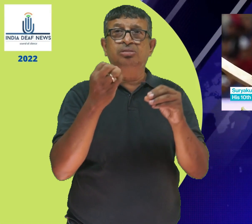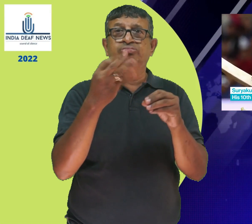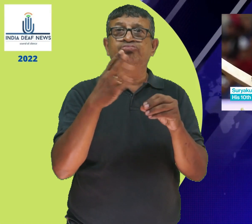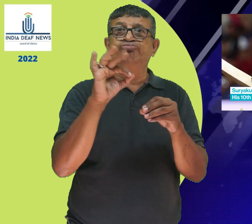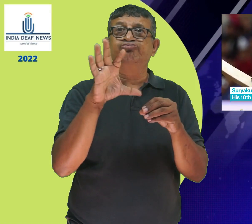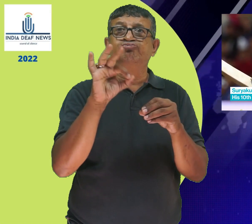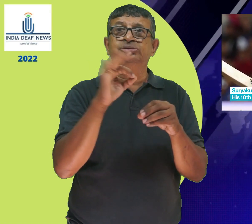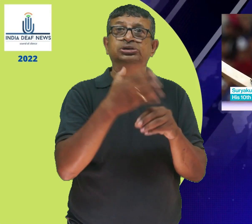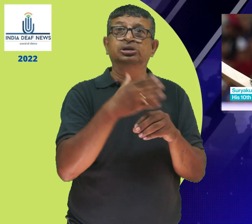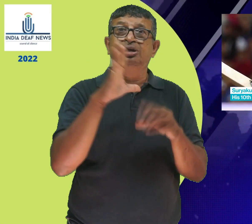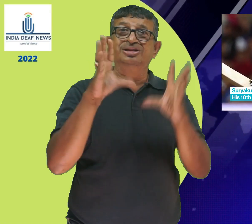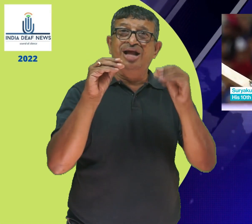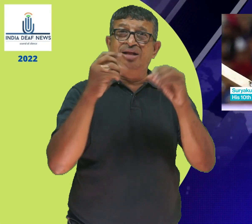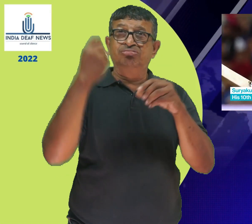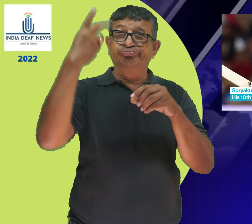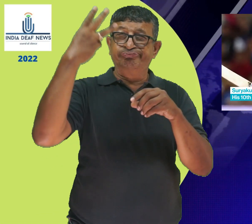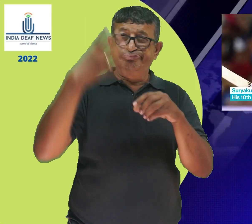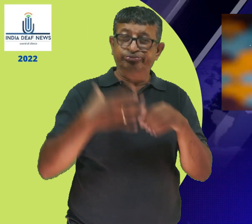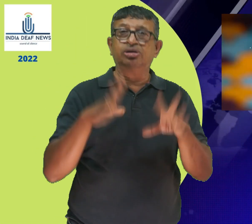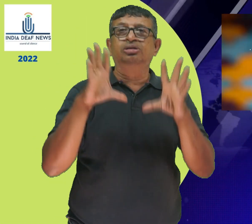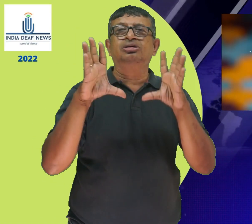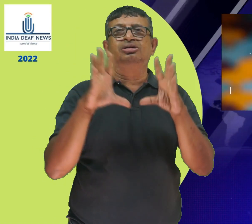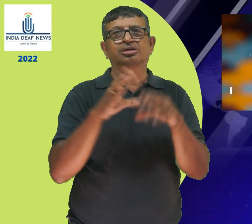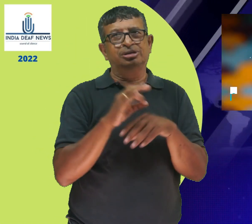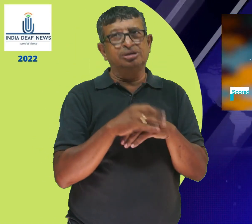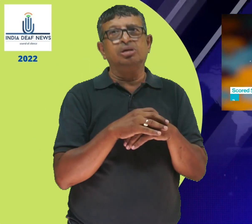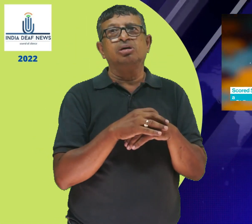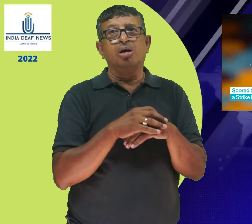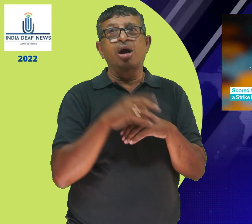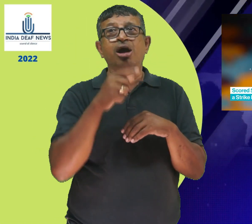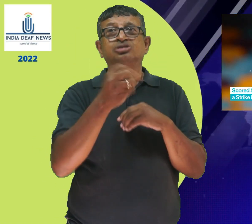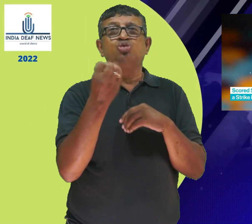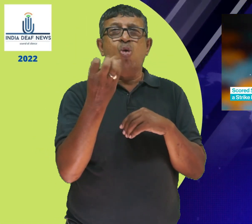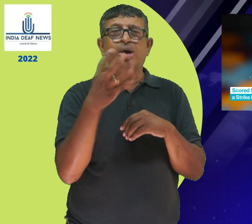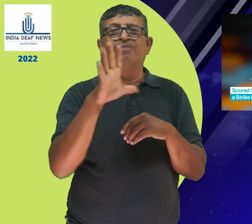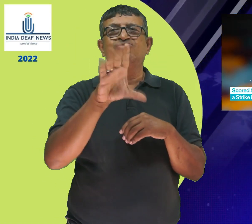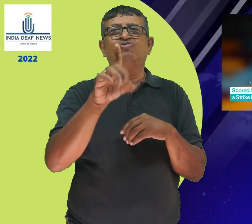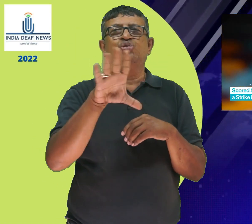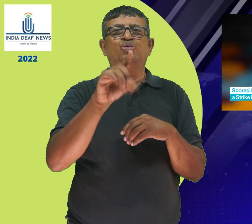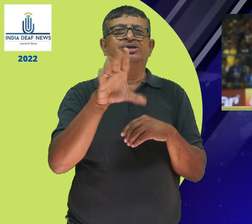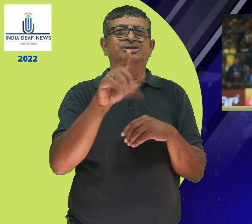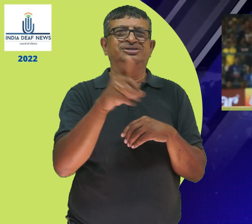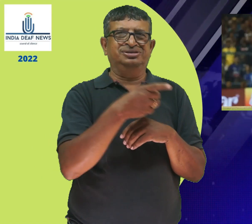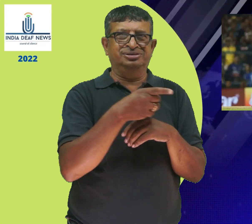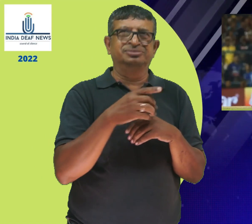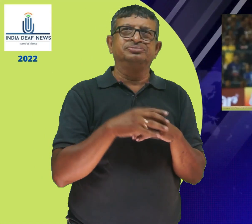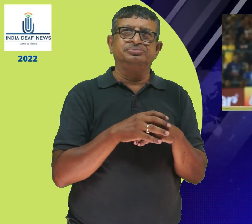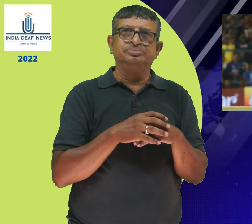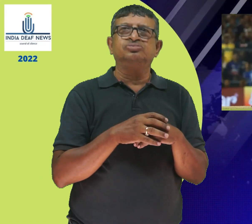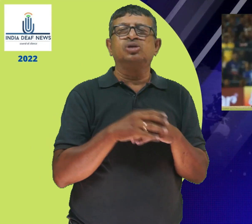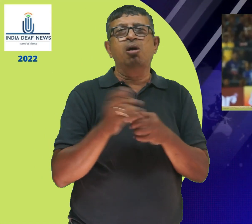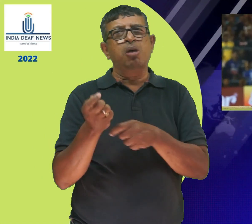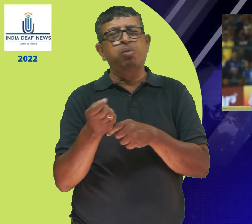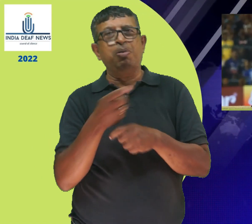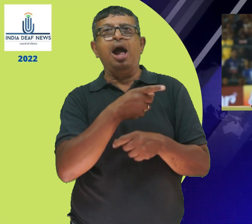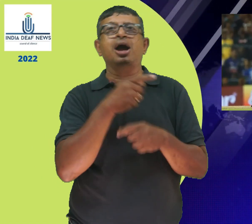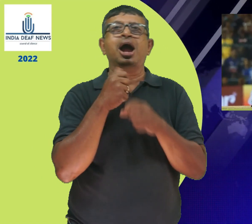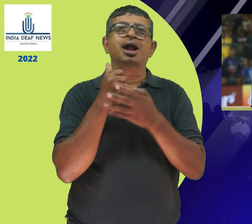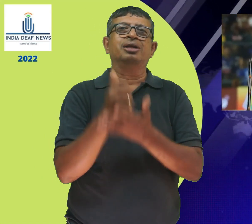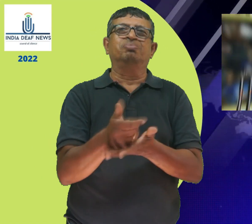style with a sixer on the last ball. He scored with a strike rate of over 200. Sky is on a roll in the year 2022.